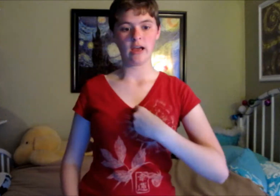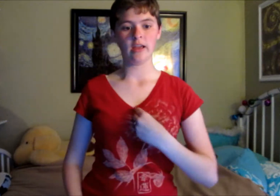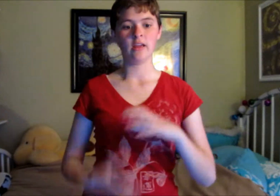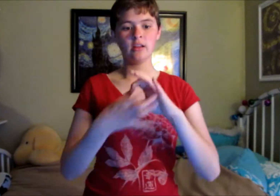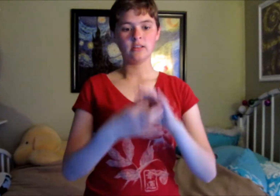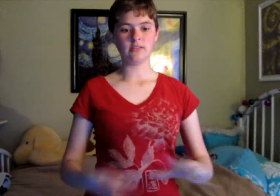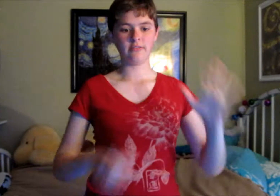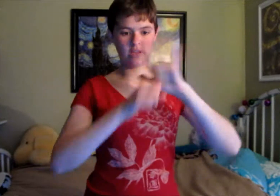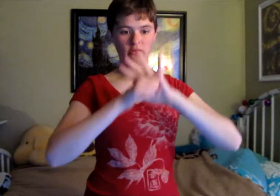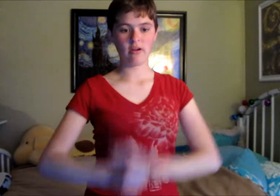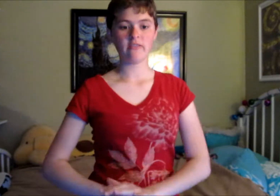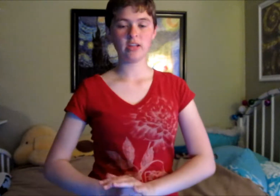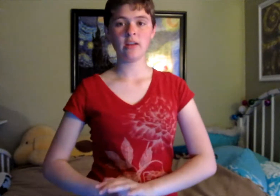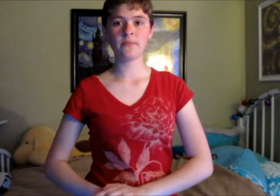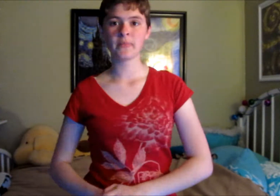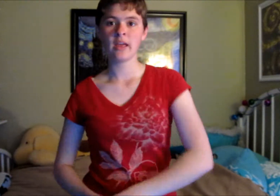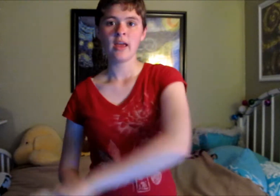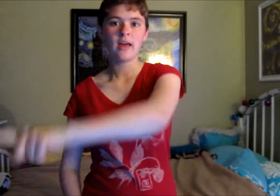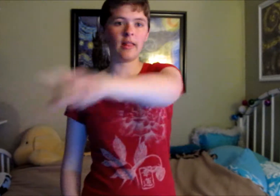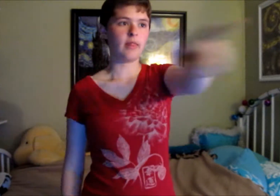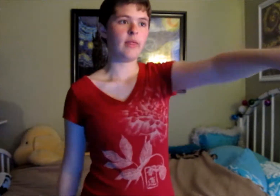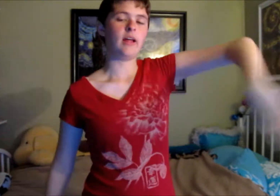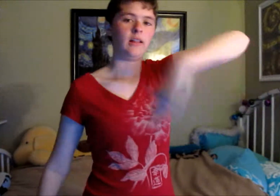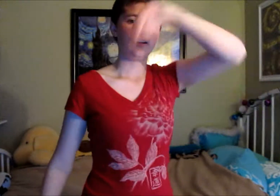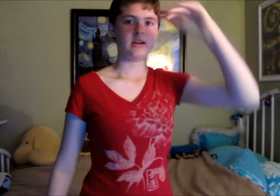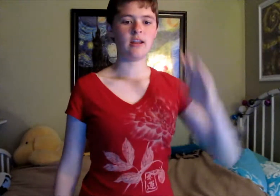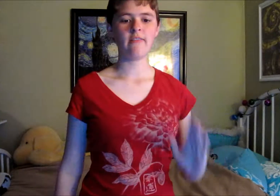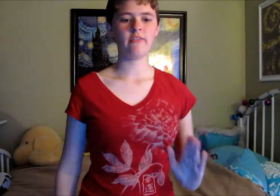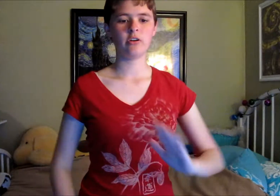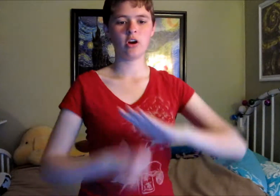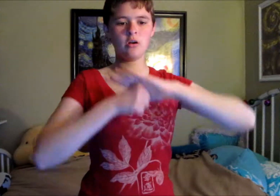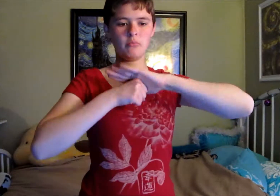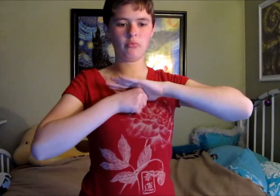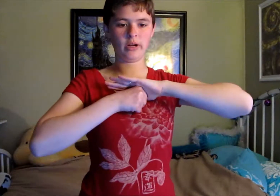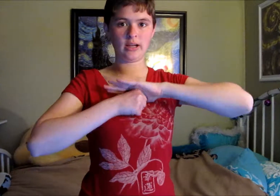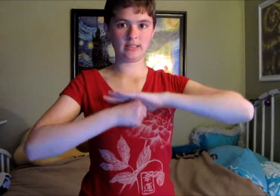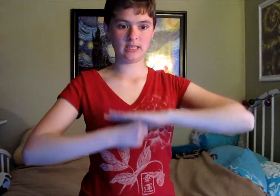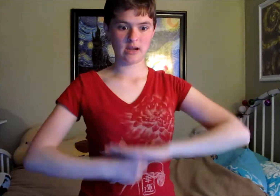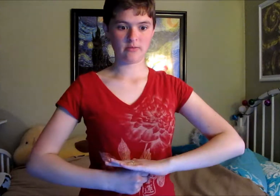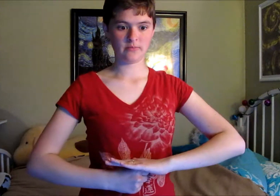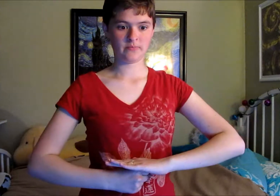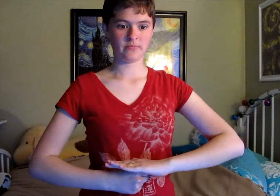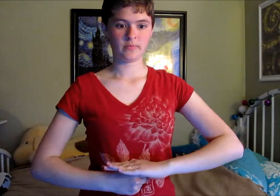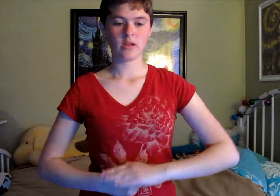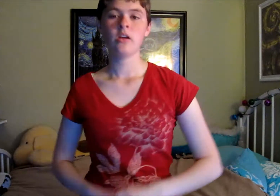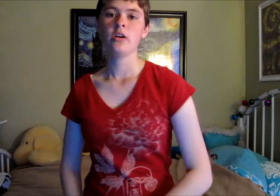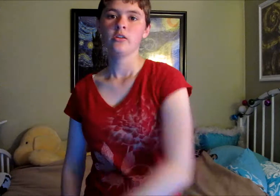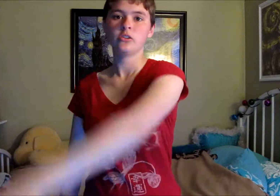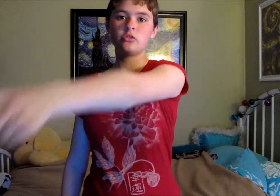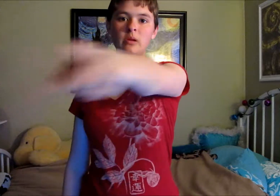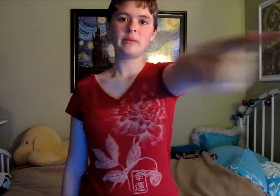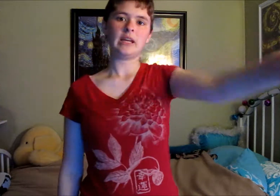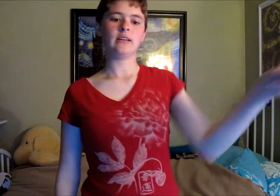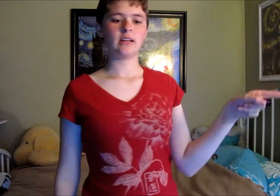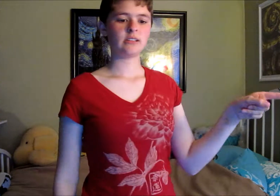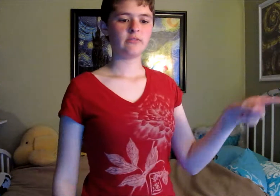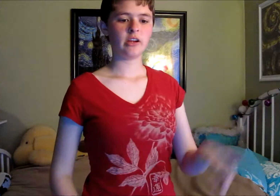I defying gravity, they'll never bring us down. Sweeping index